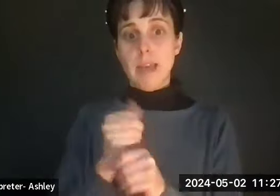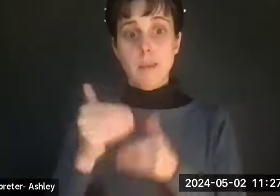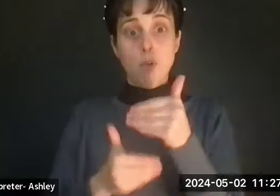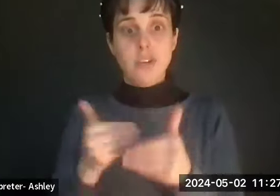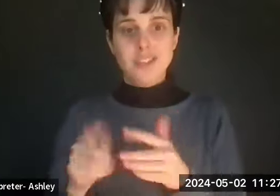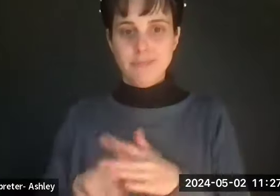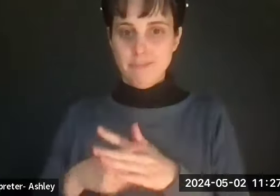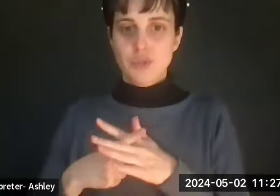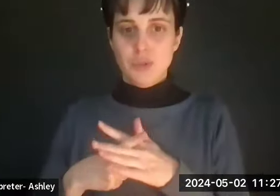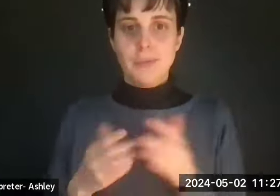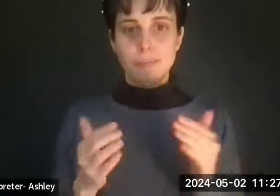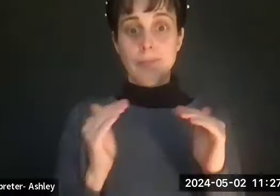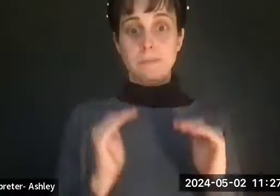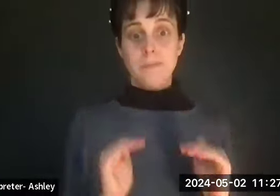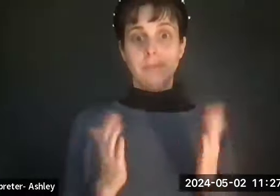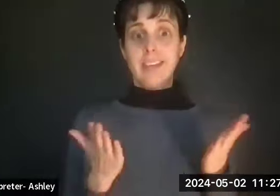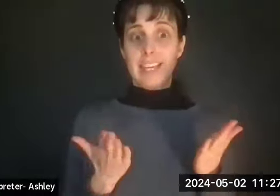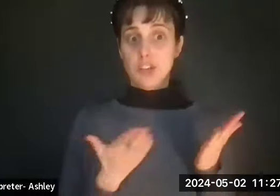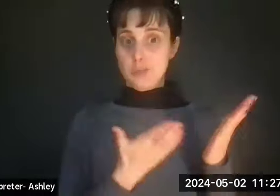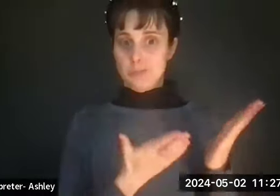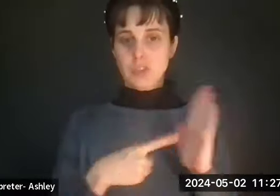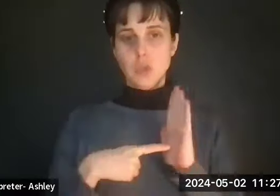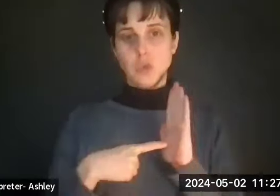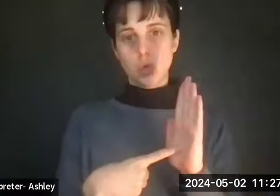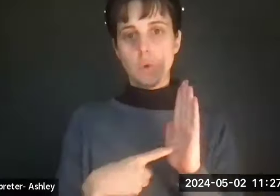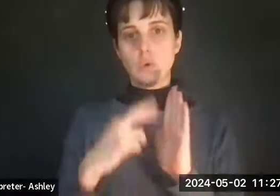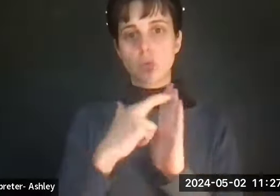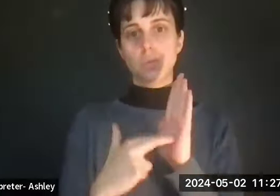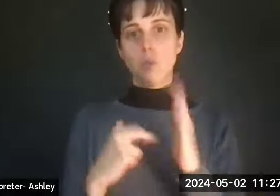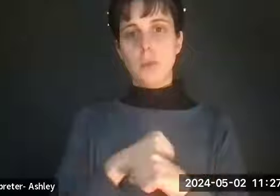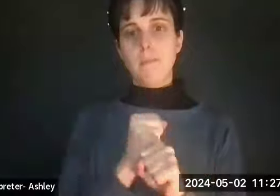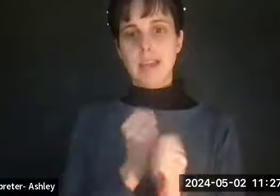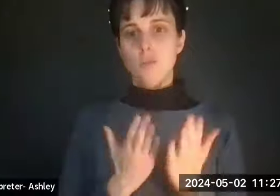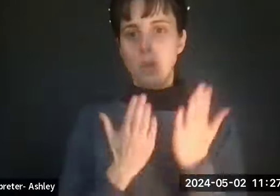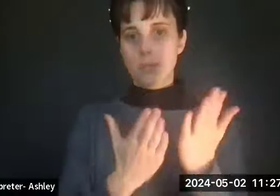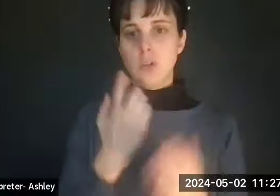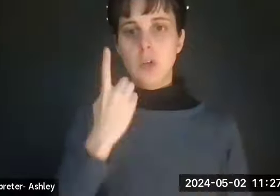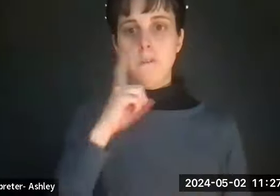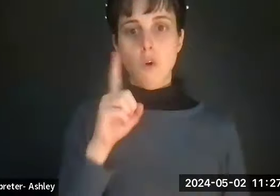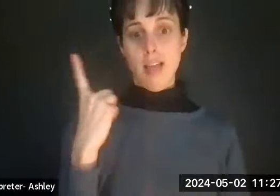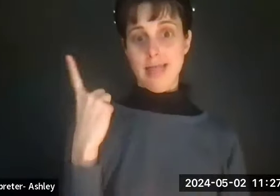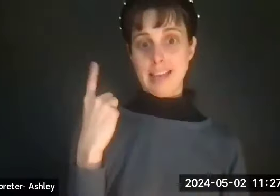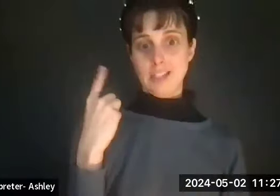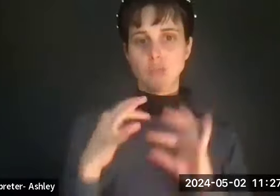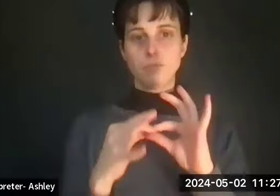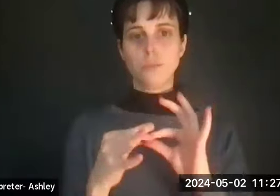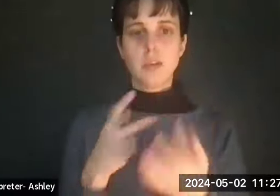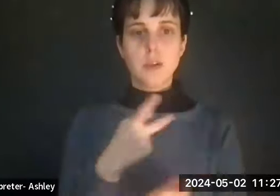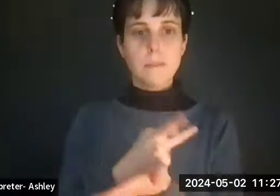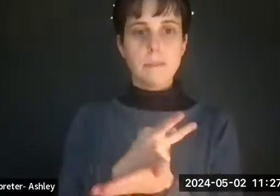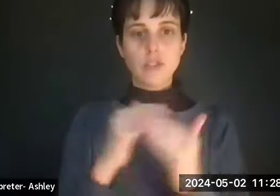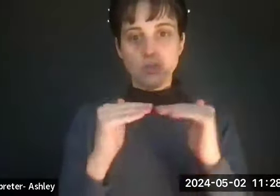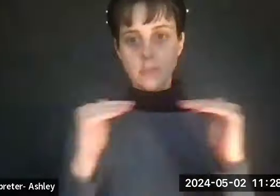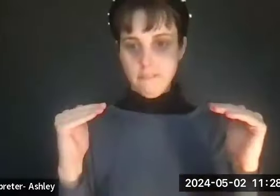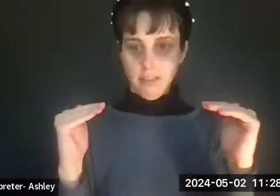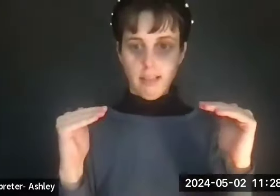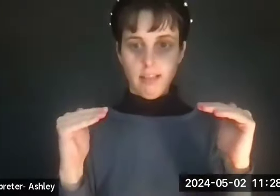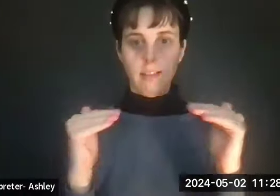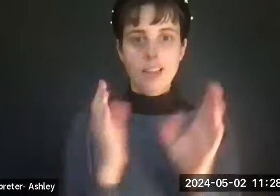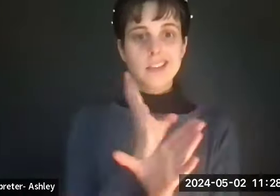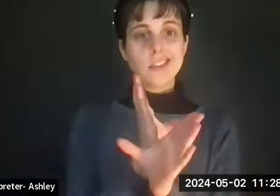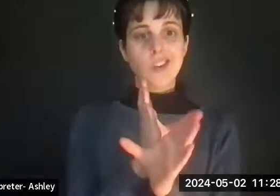Here, we have the rulemaking recommendations we made last year for master's level counselors in psychology. The master's